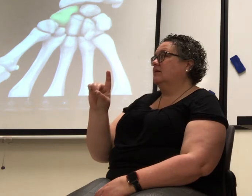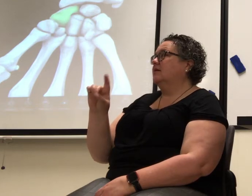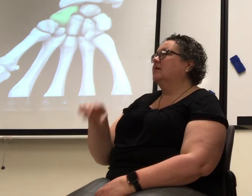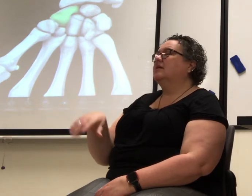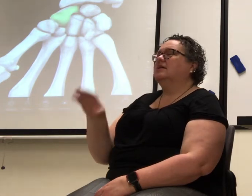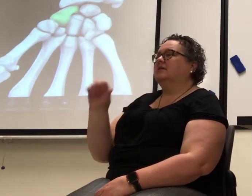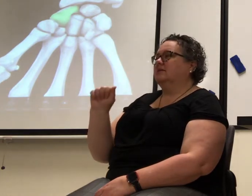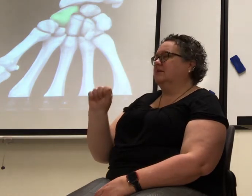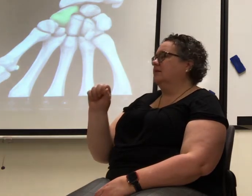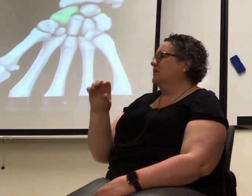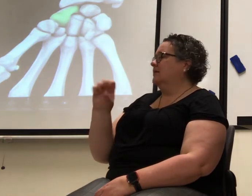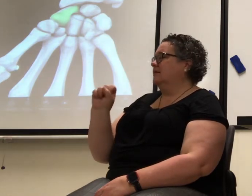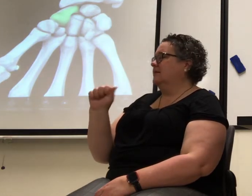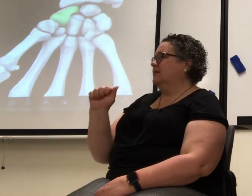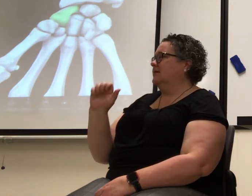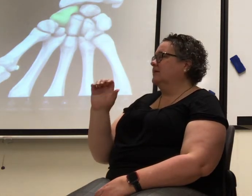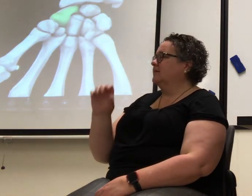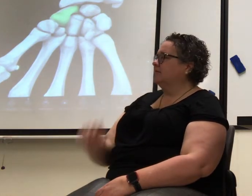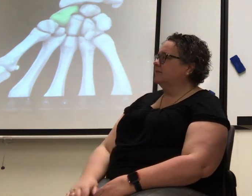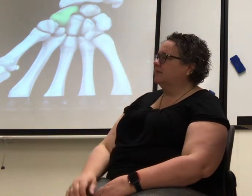Lunate.